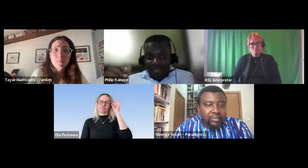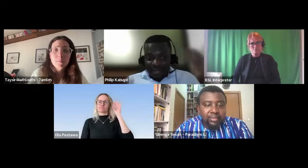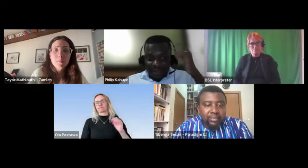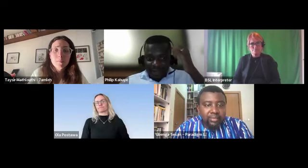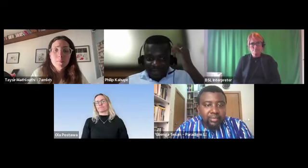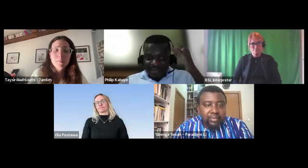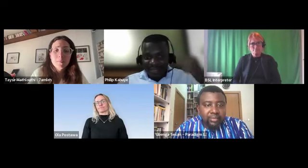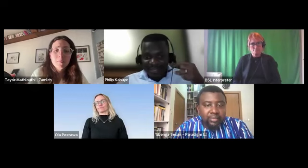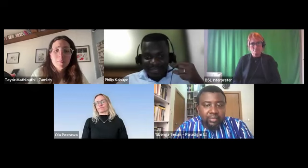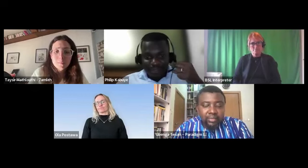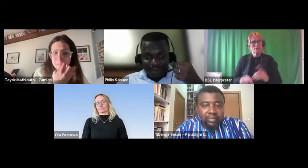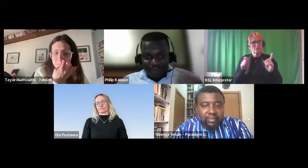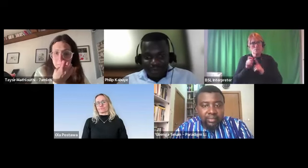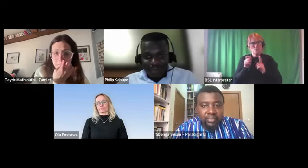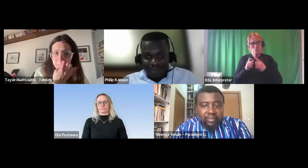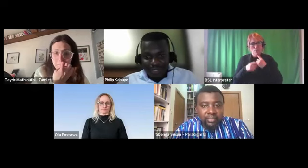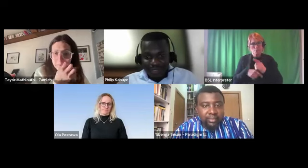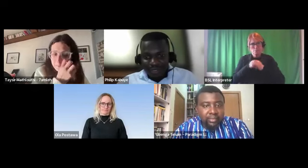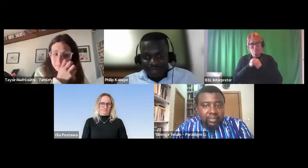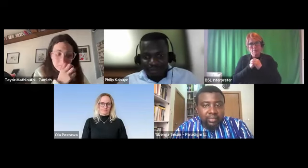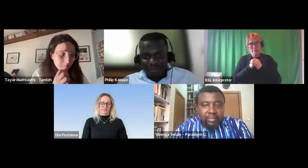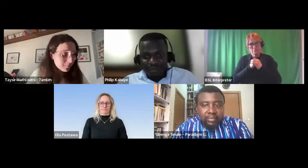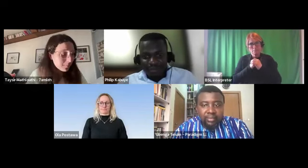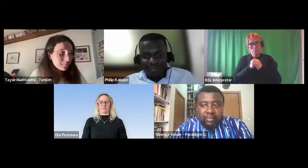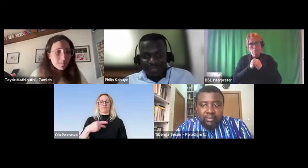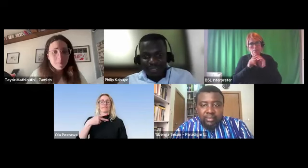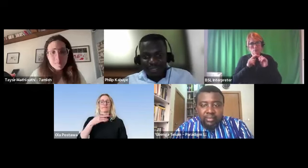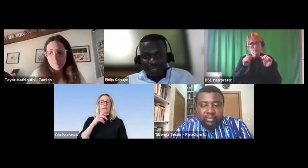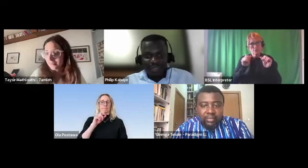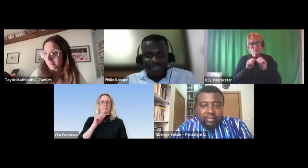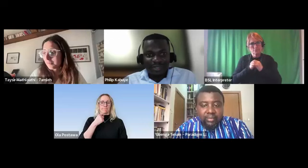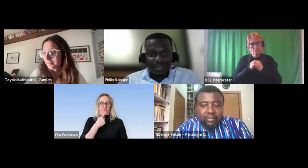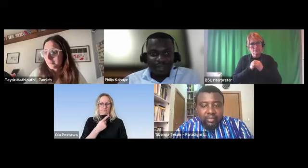All right. I can start, but also try